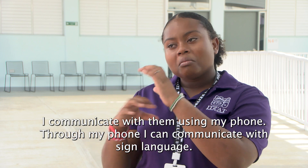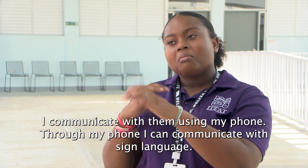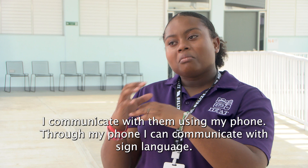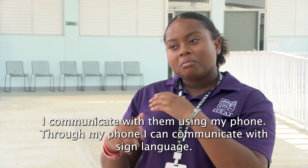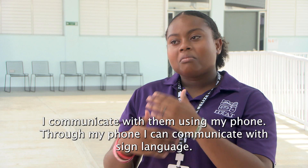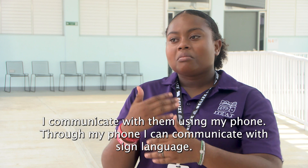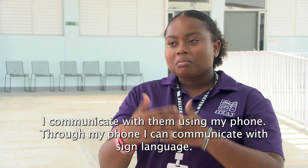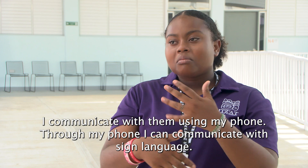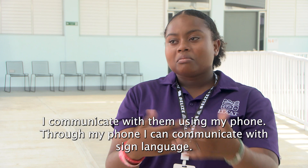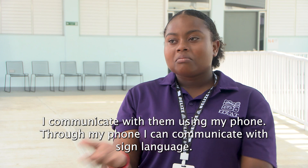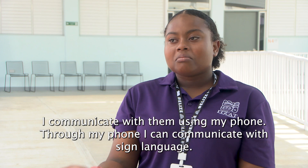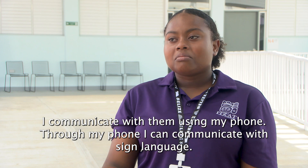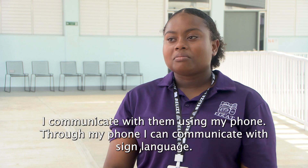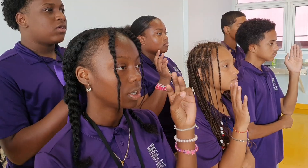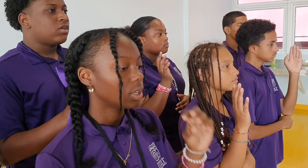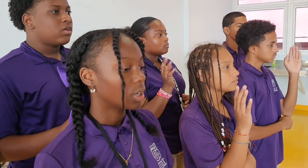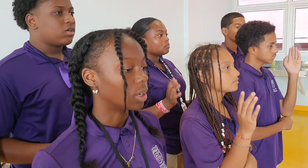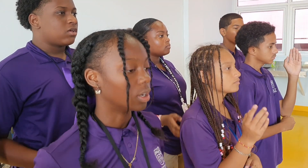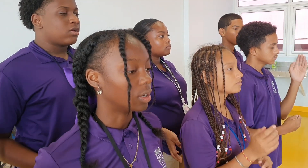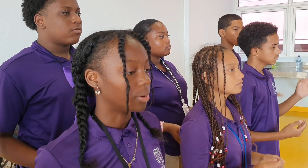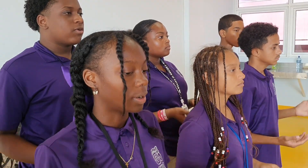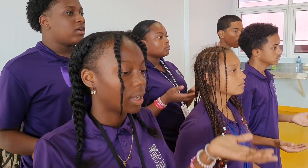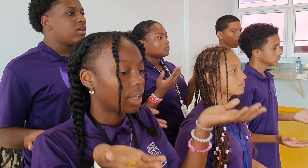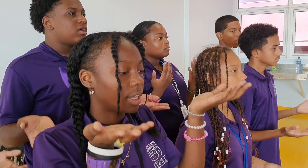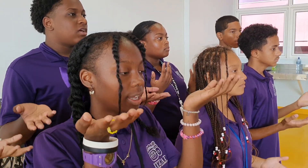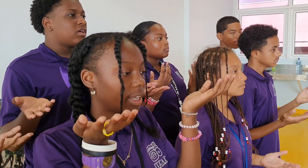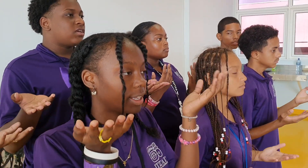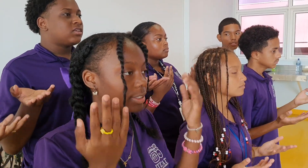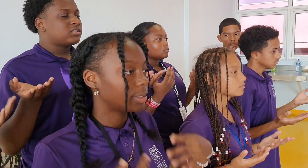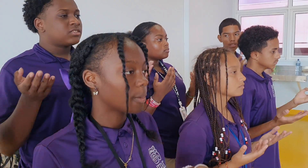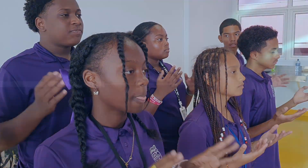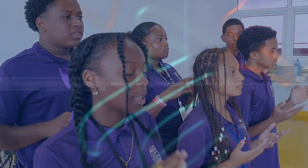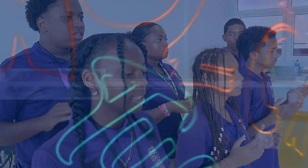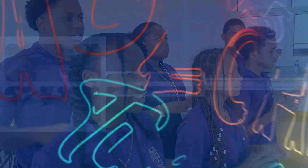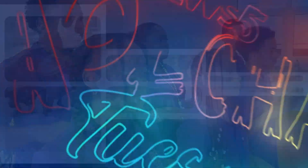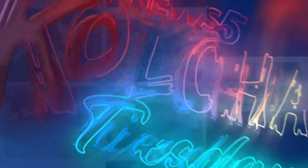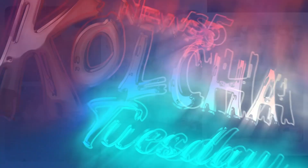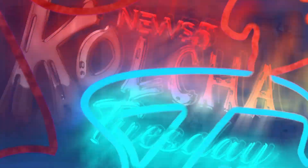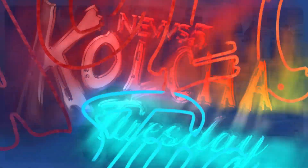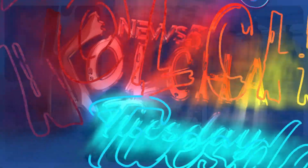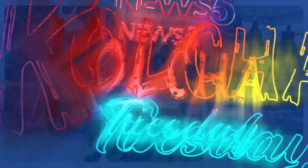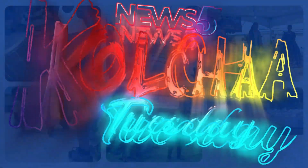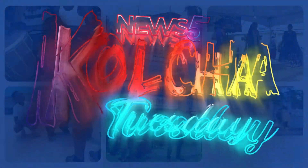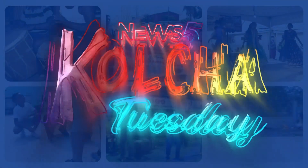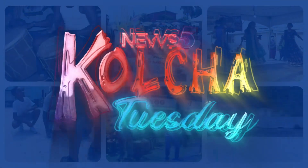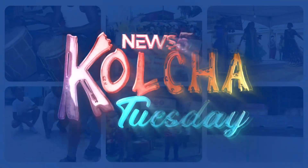Reporting for News 5, I'm Marion Ali. Belize.